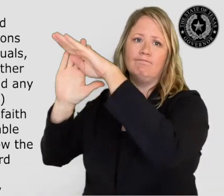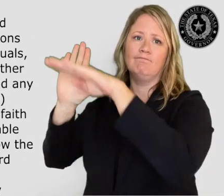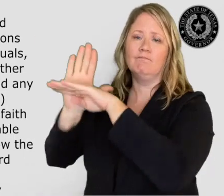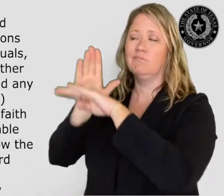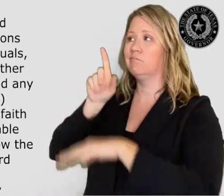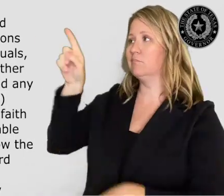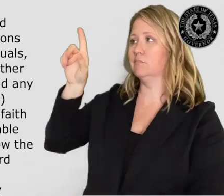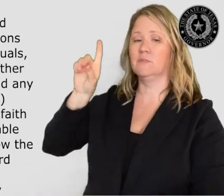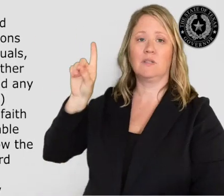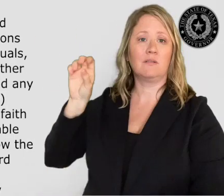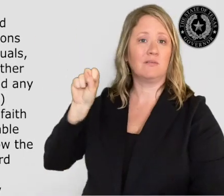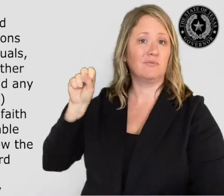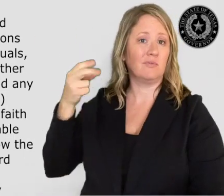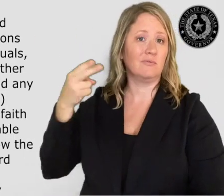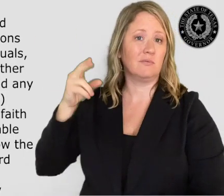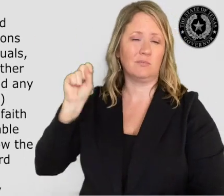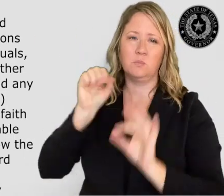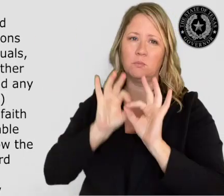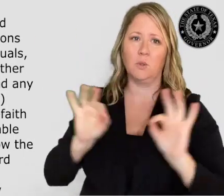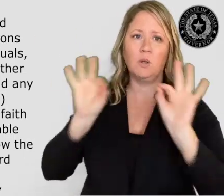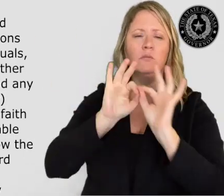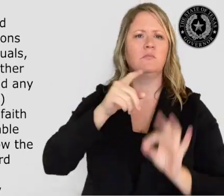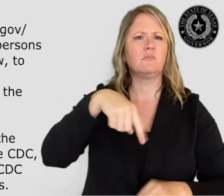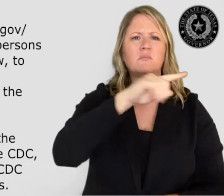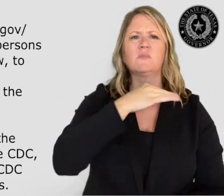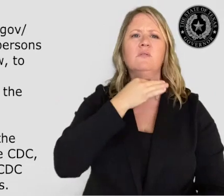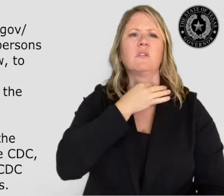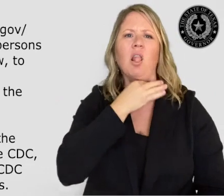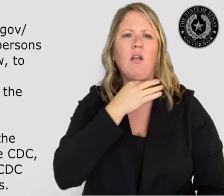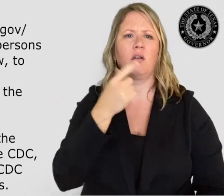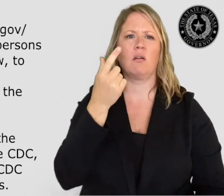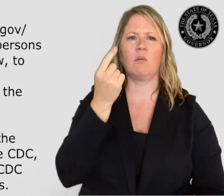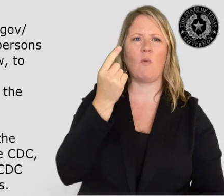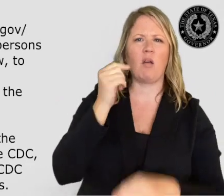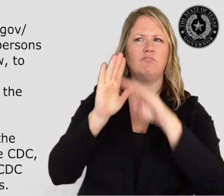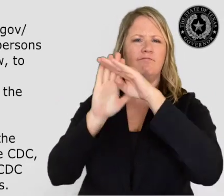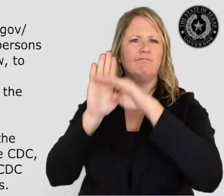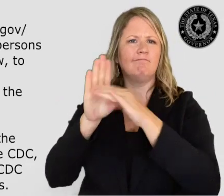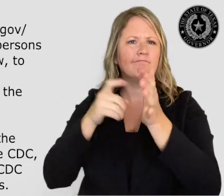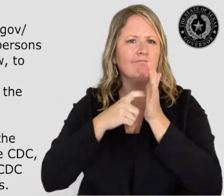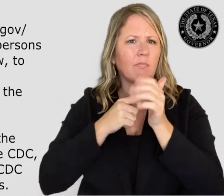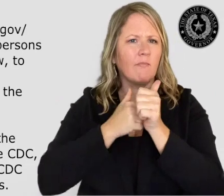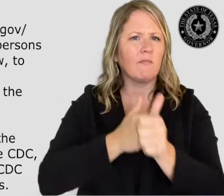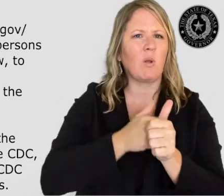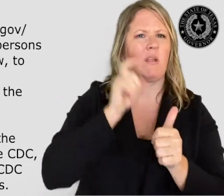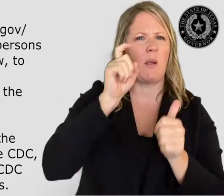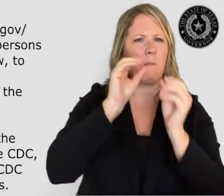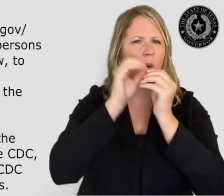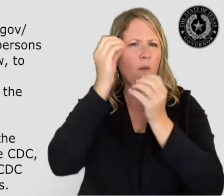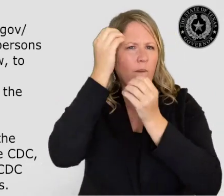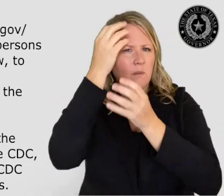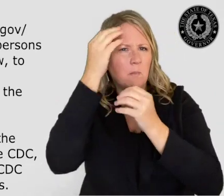and available resources to follow the minimum standard health protocols recommended by DSHS, found at